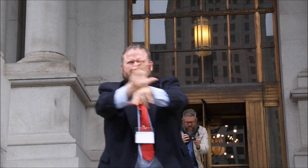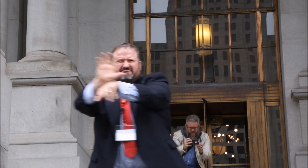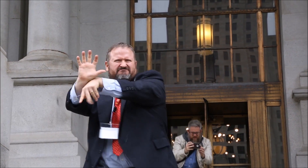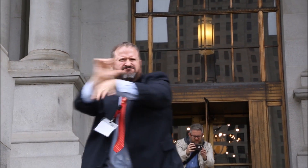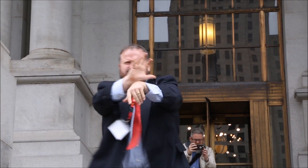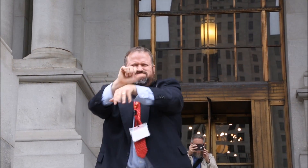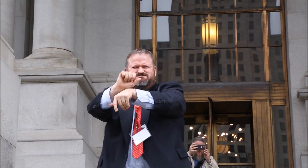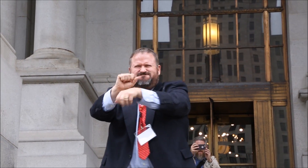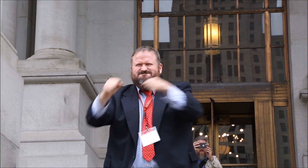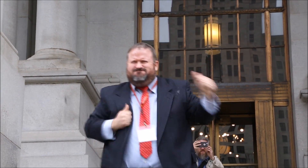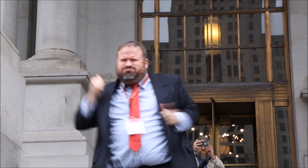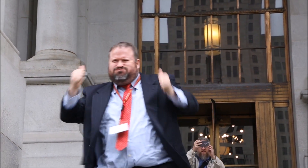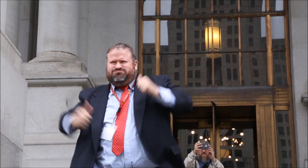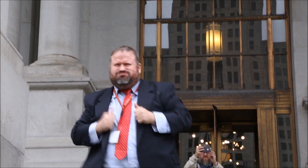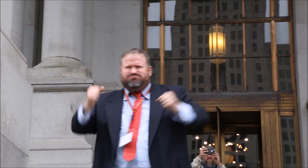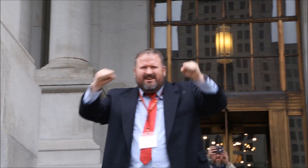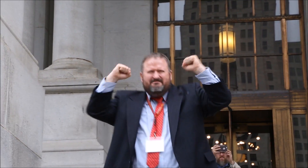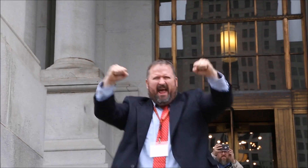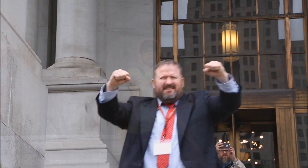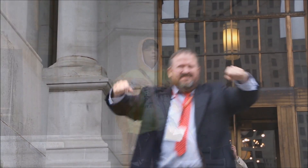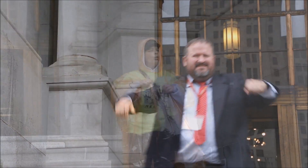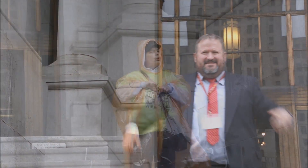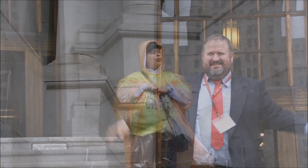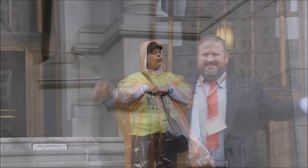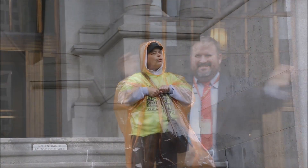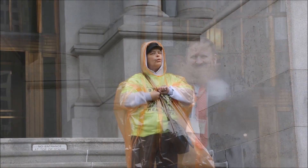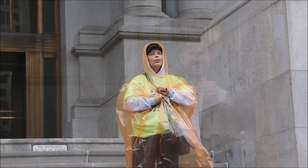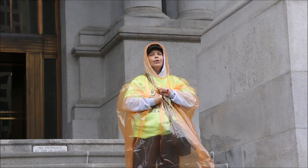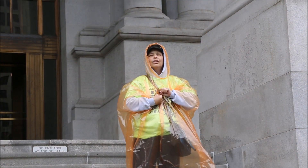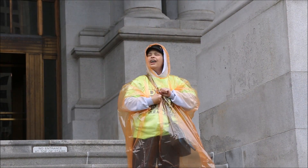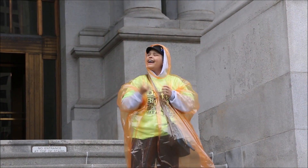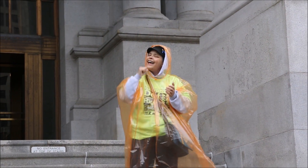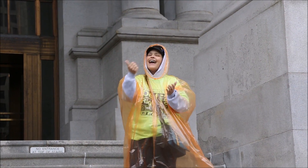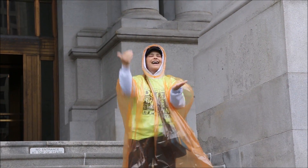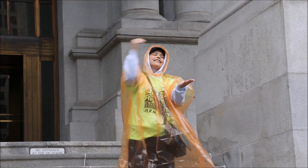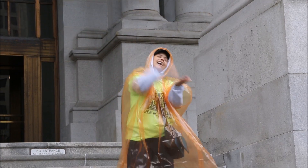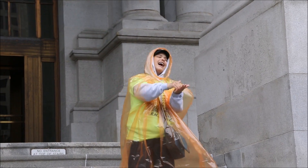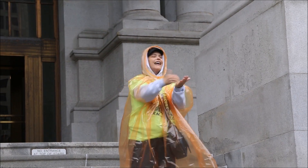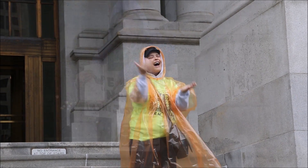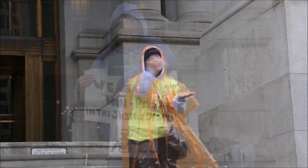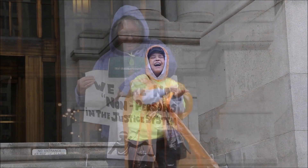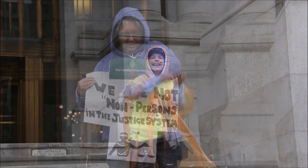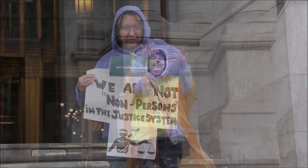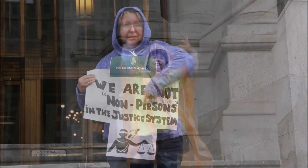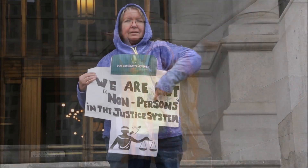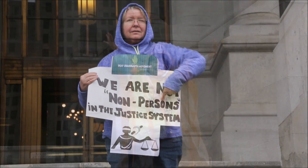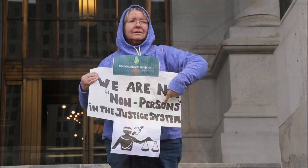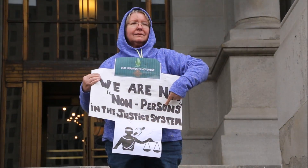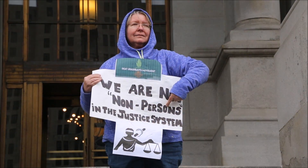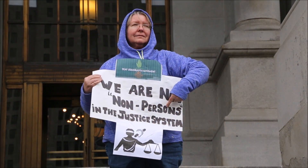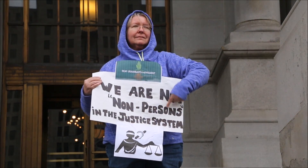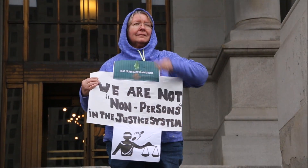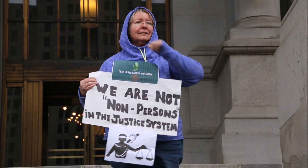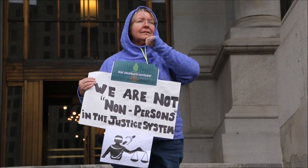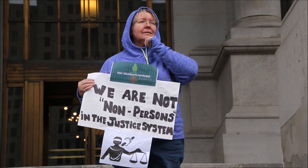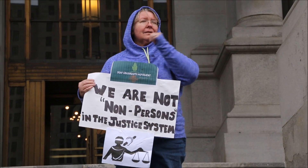Okay. And just recently, the House of Justice had voted that we must have a rule of voters.